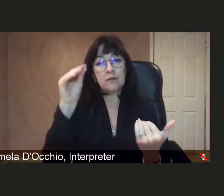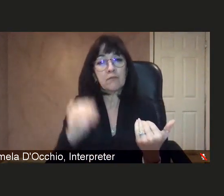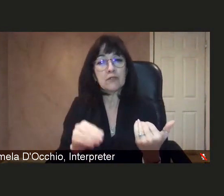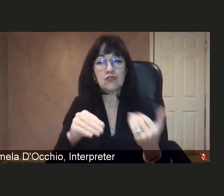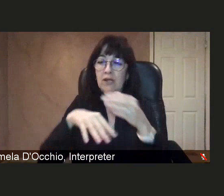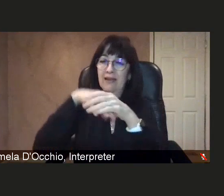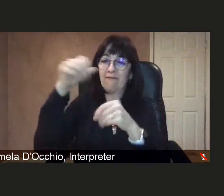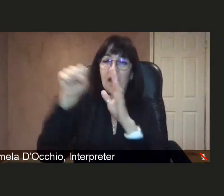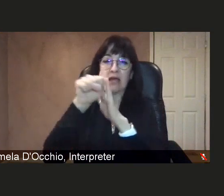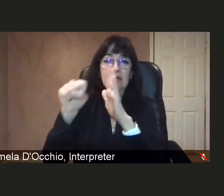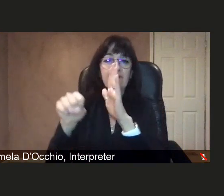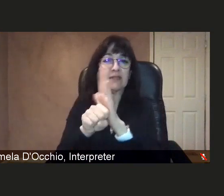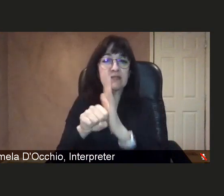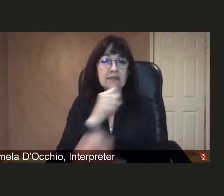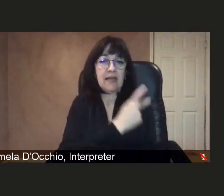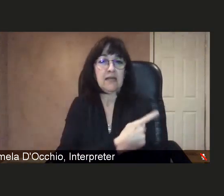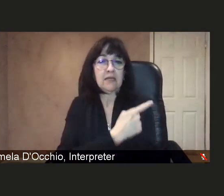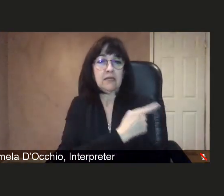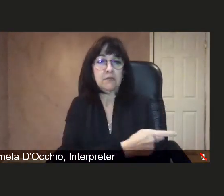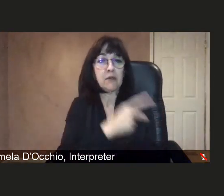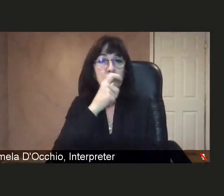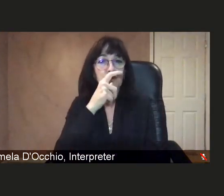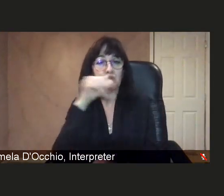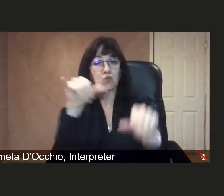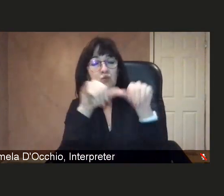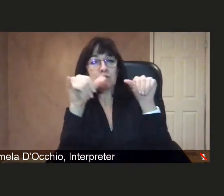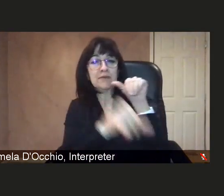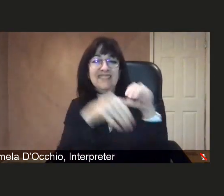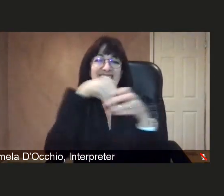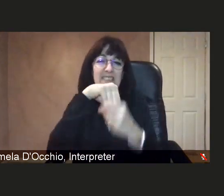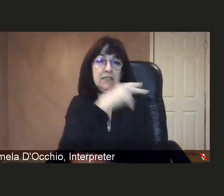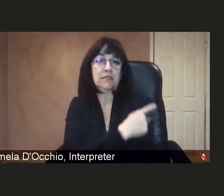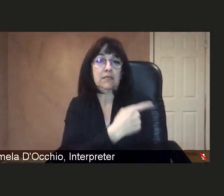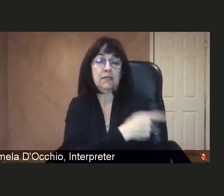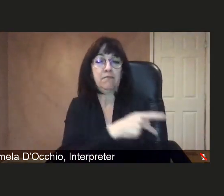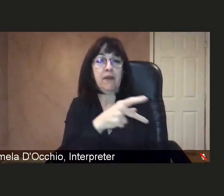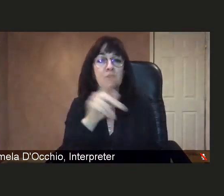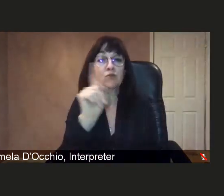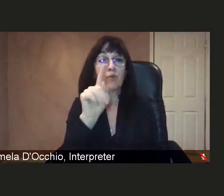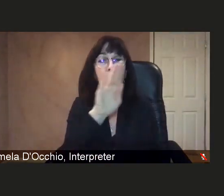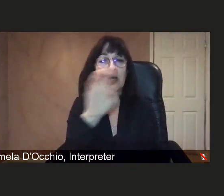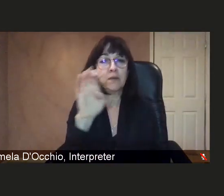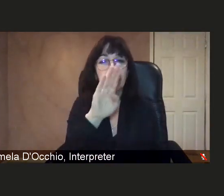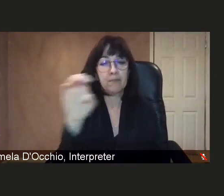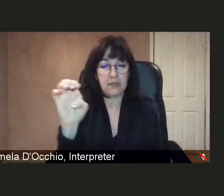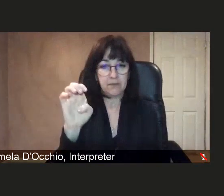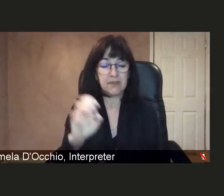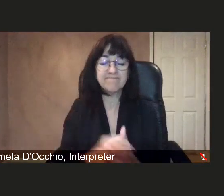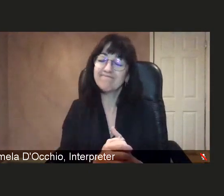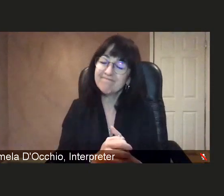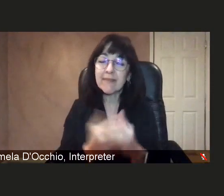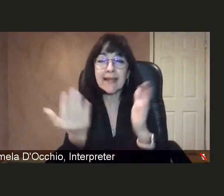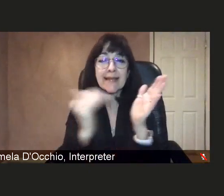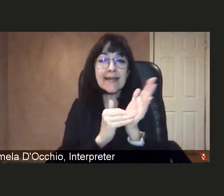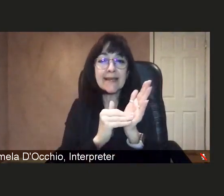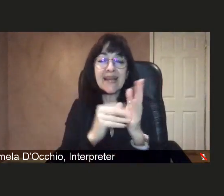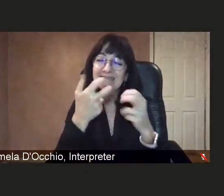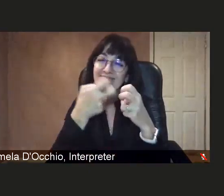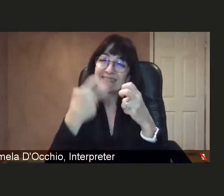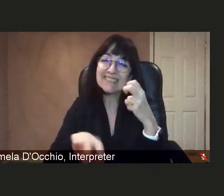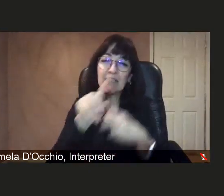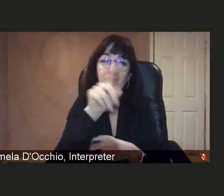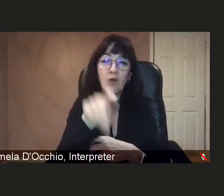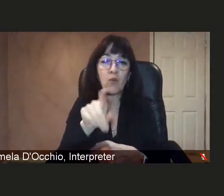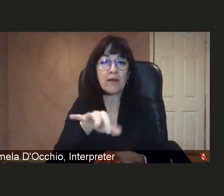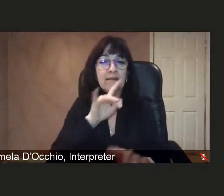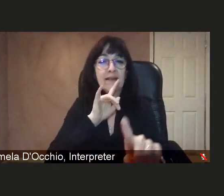patients treated inpatient at Beebe? Once again, I think that's a very difficult question to answer, because things like